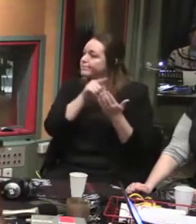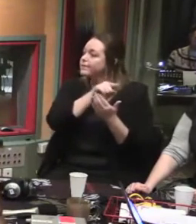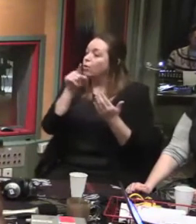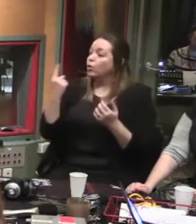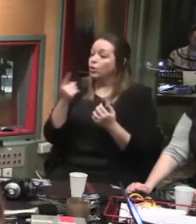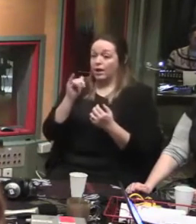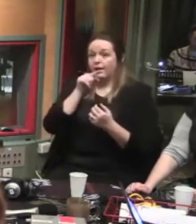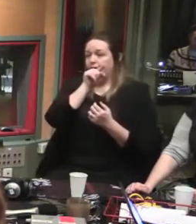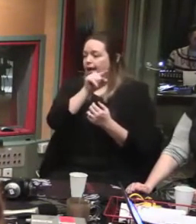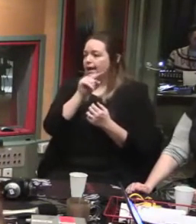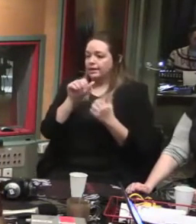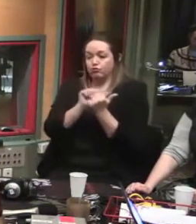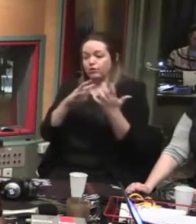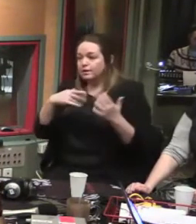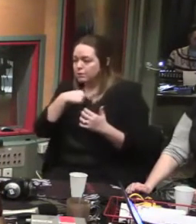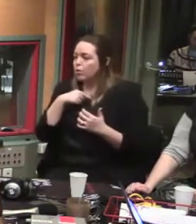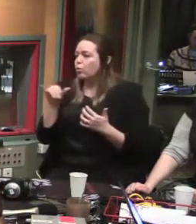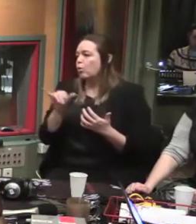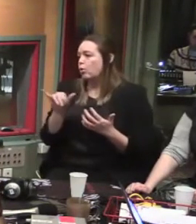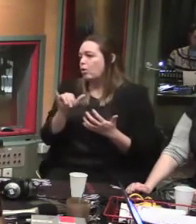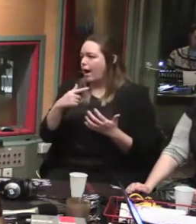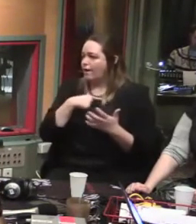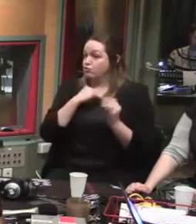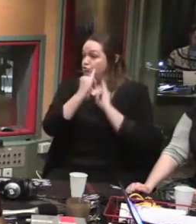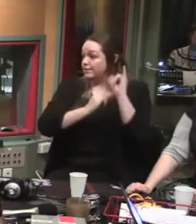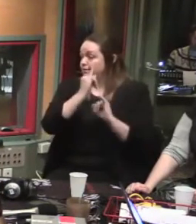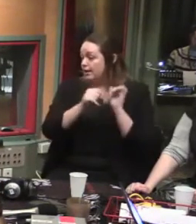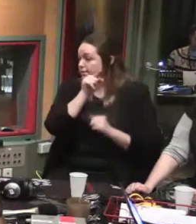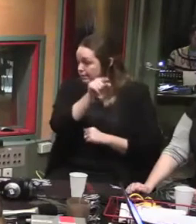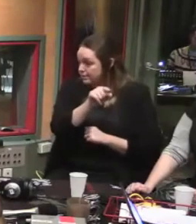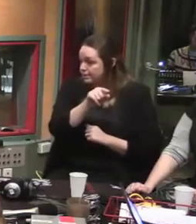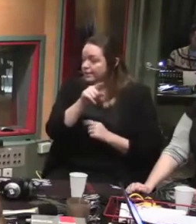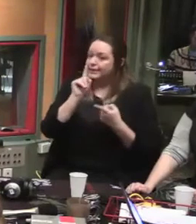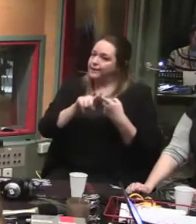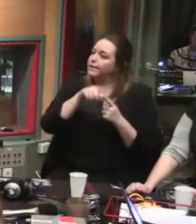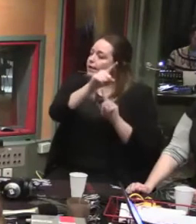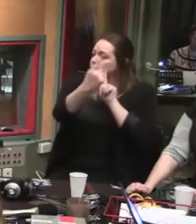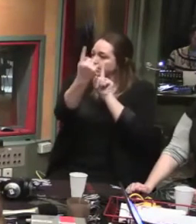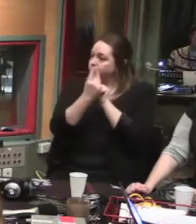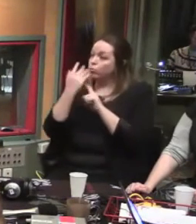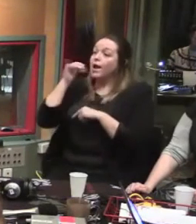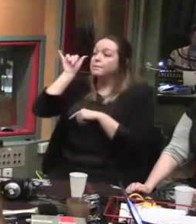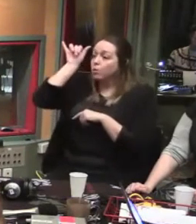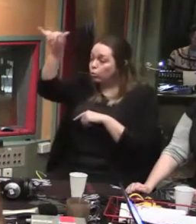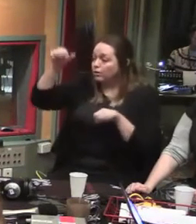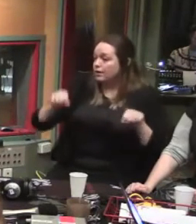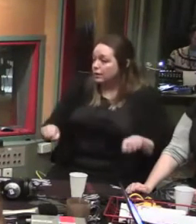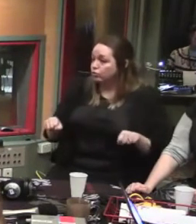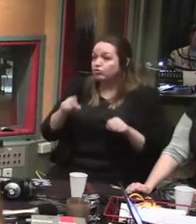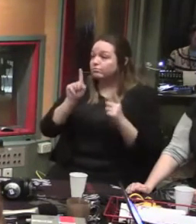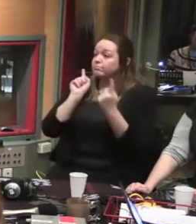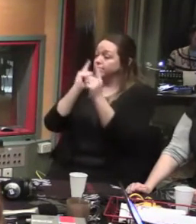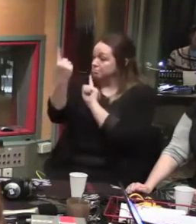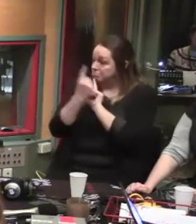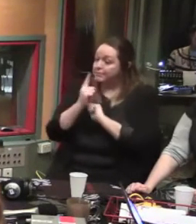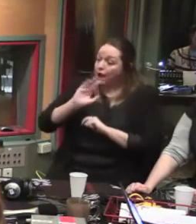may have had a disagreement with me or I've criticised them, come up to me at airport lounges and say